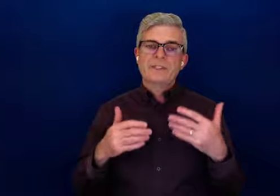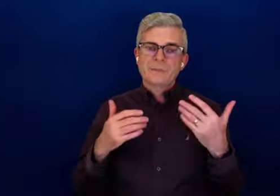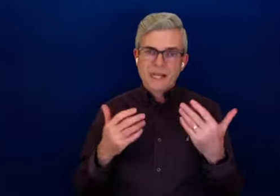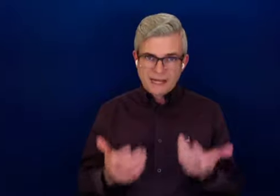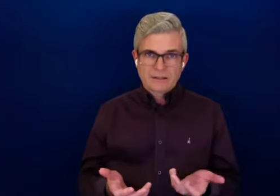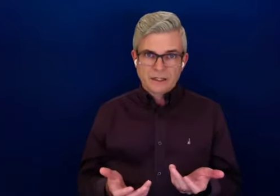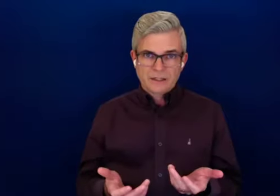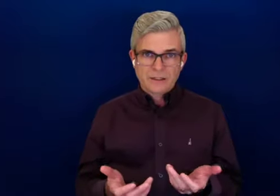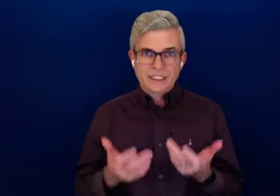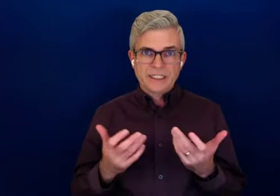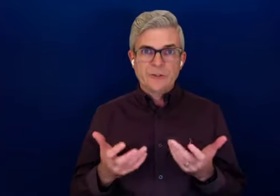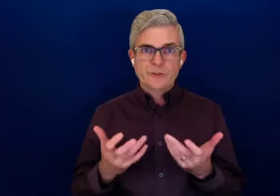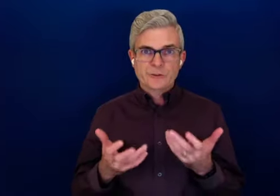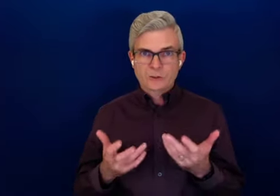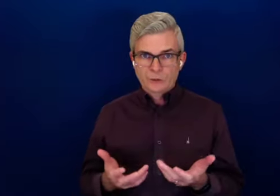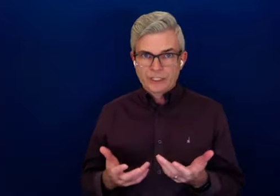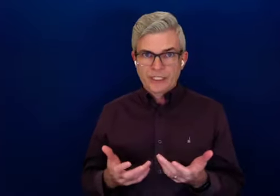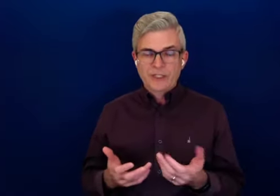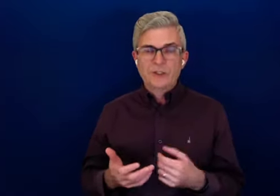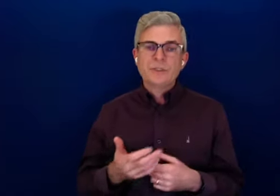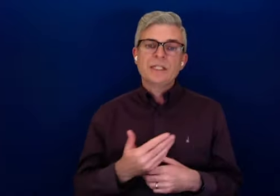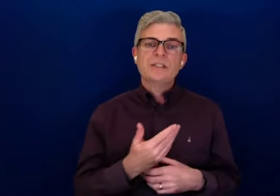some dialogue in your story. You need to